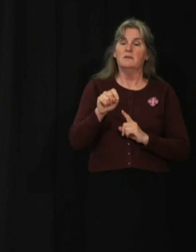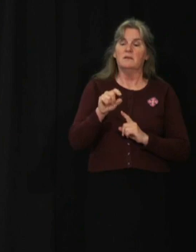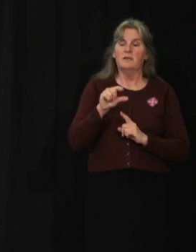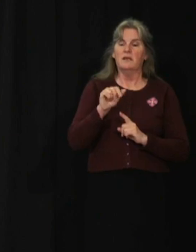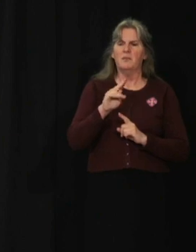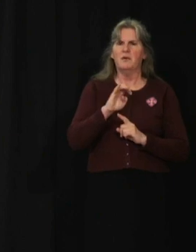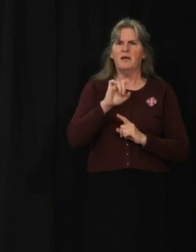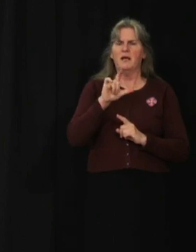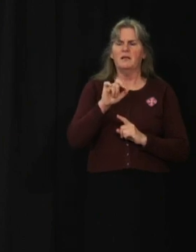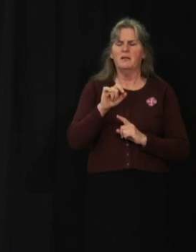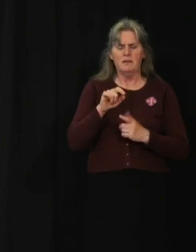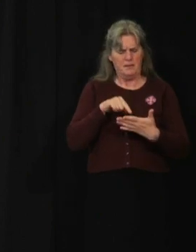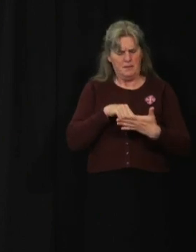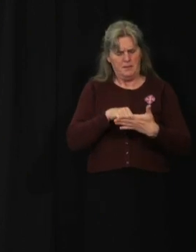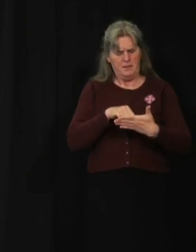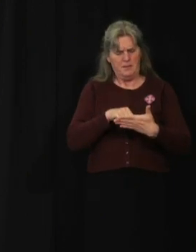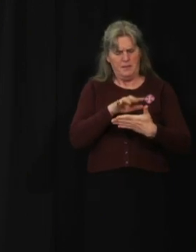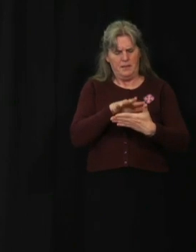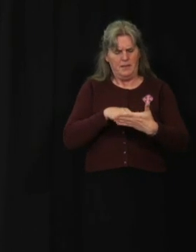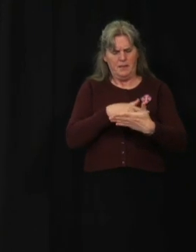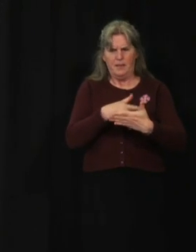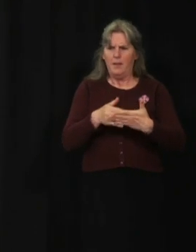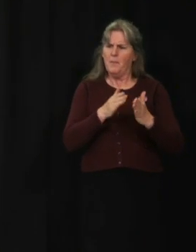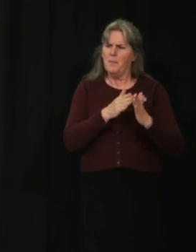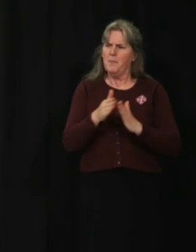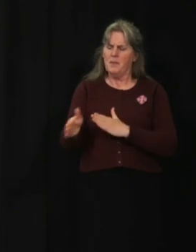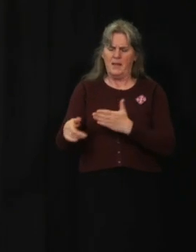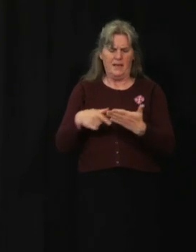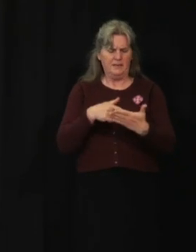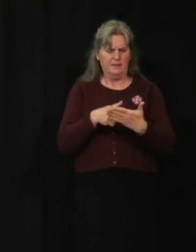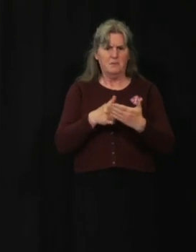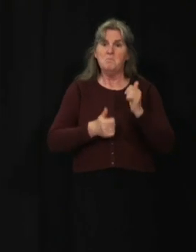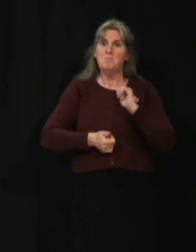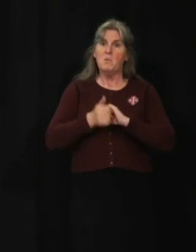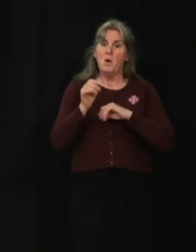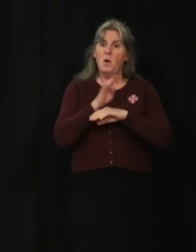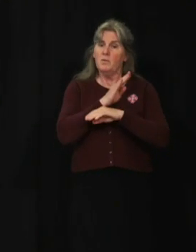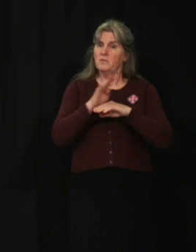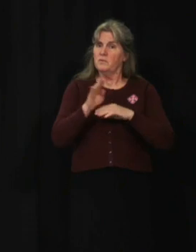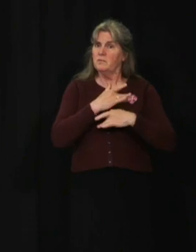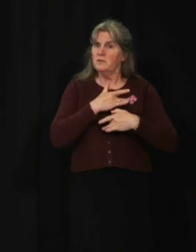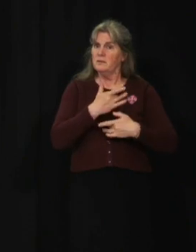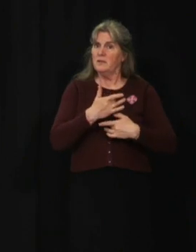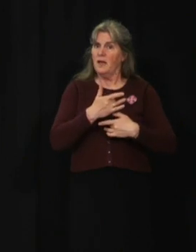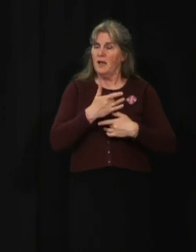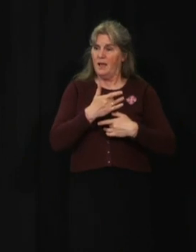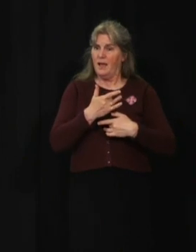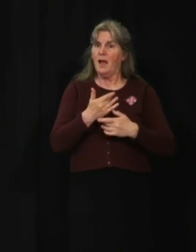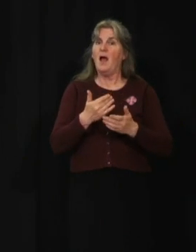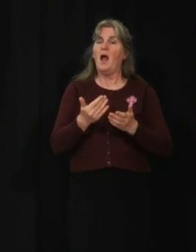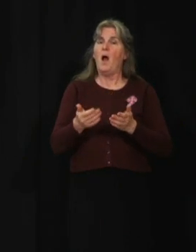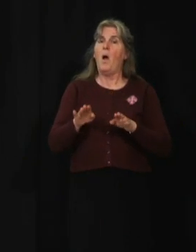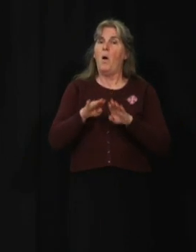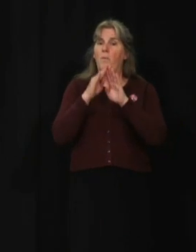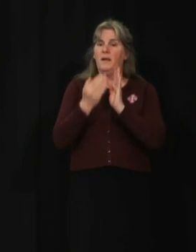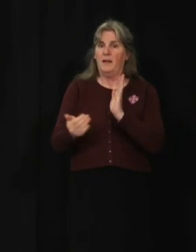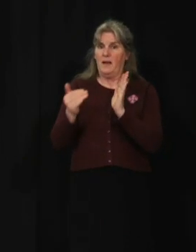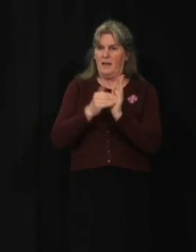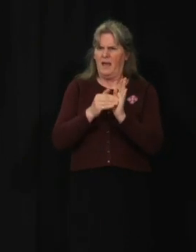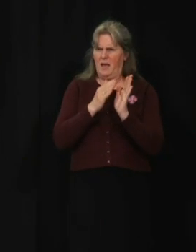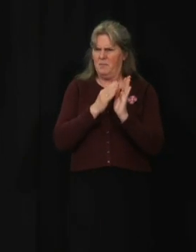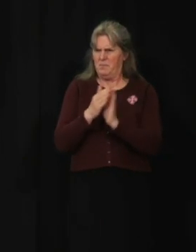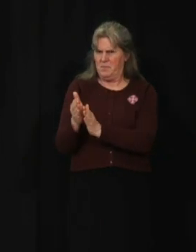Hi. Looking at the charts in the Path Forward document, it looks as though most businesses will follow the reopening plan that they're working on